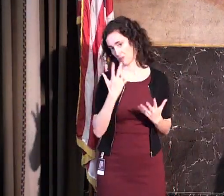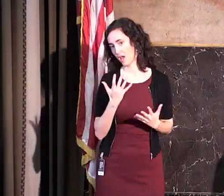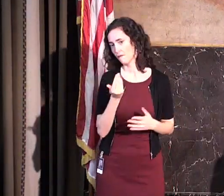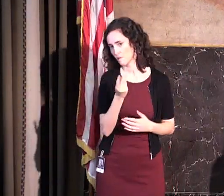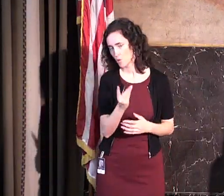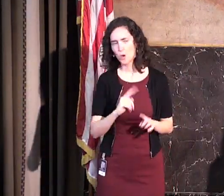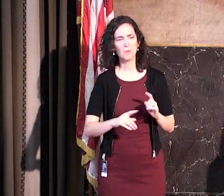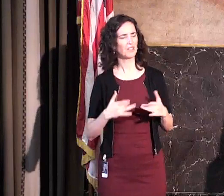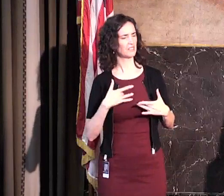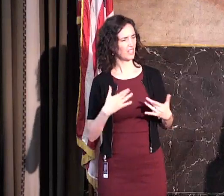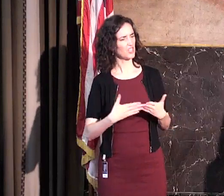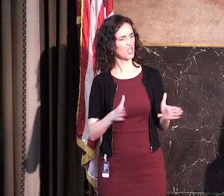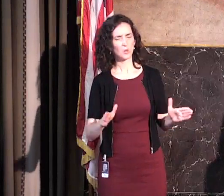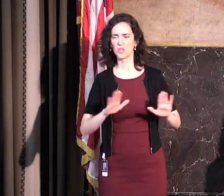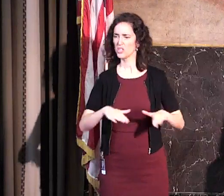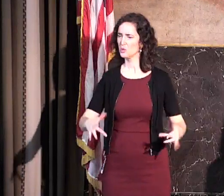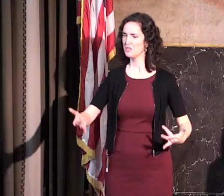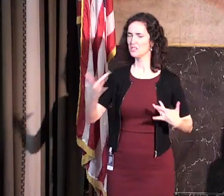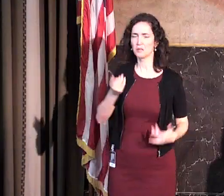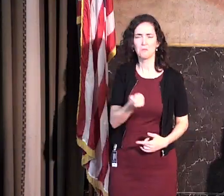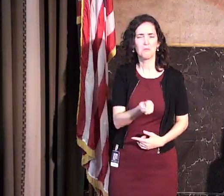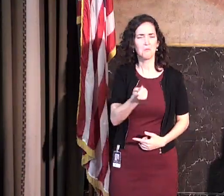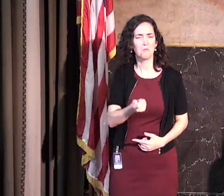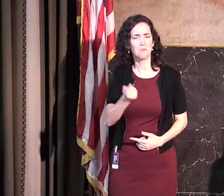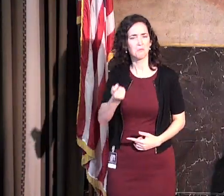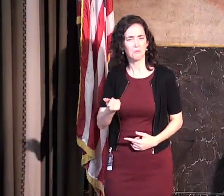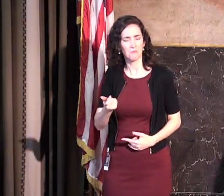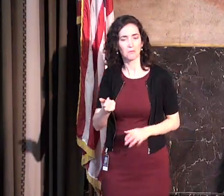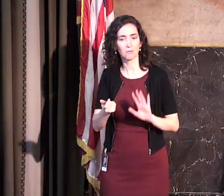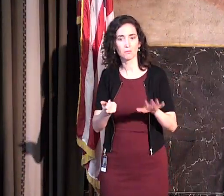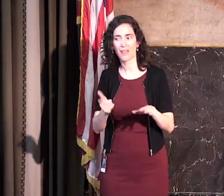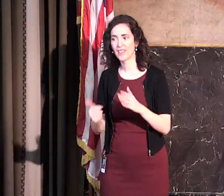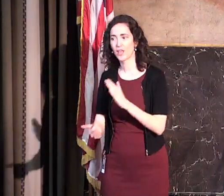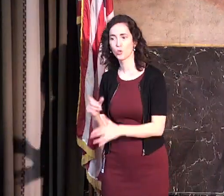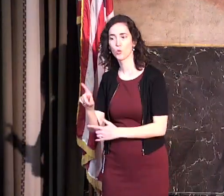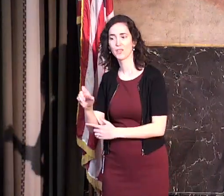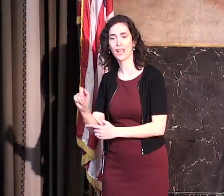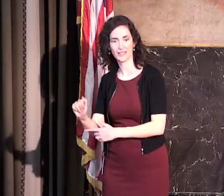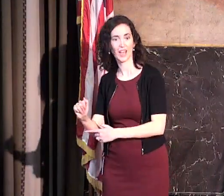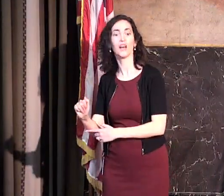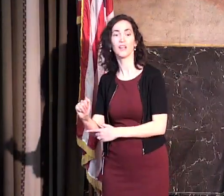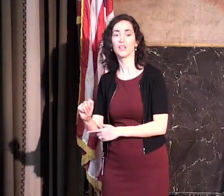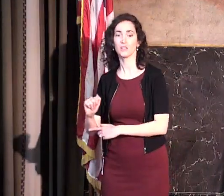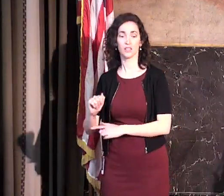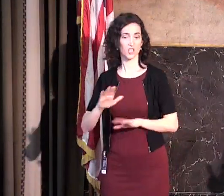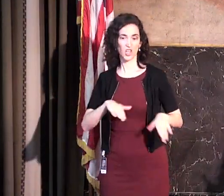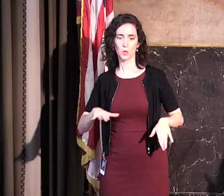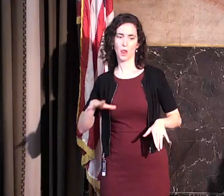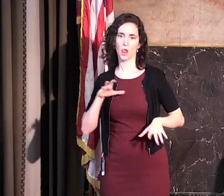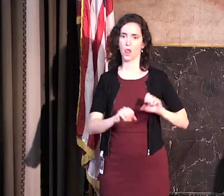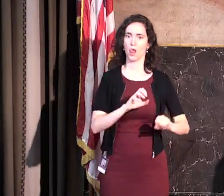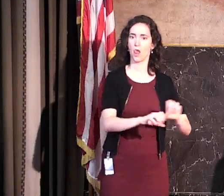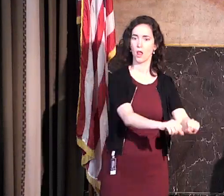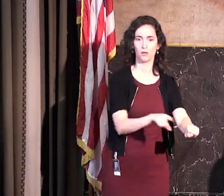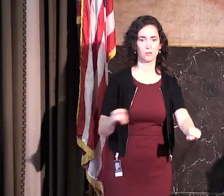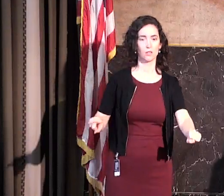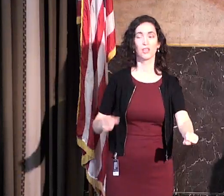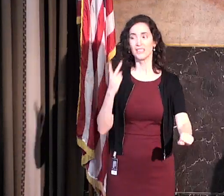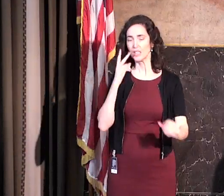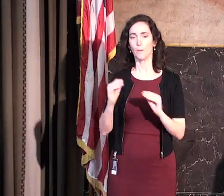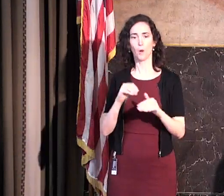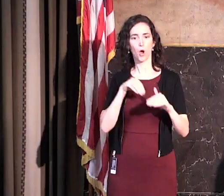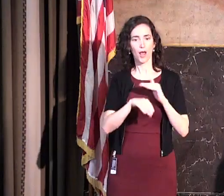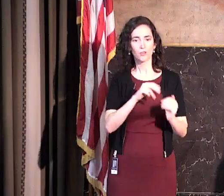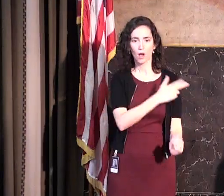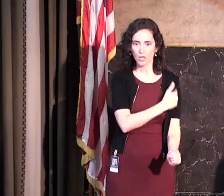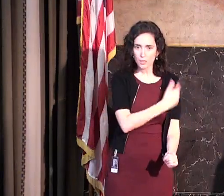but overall we felt good about our kids. Delta variant is coming for our children. We are seeing increased admissions, we are seeing increased